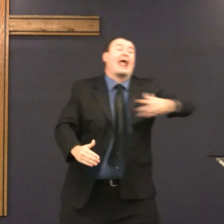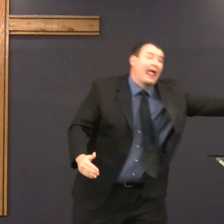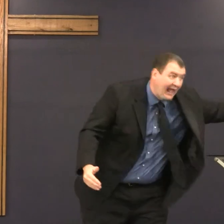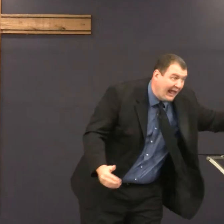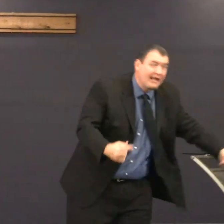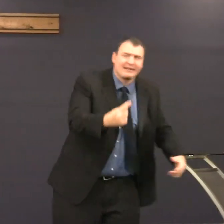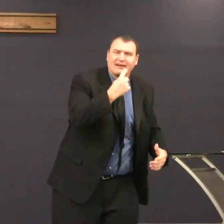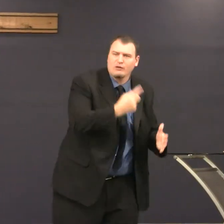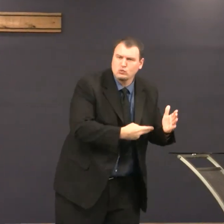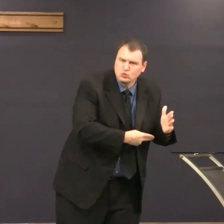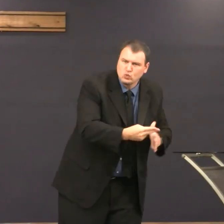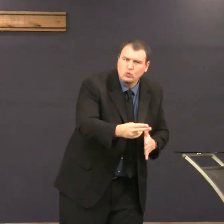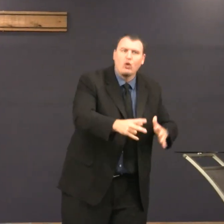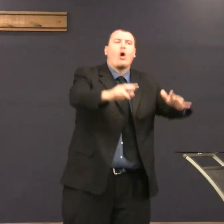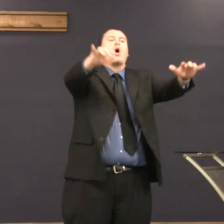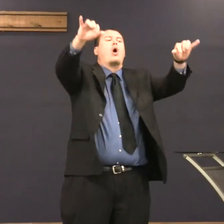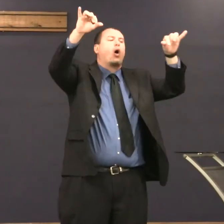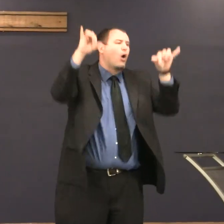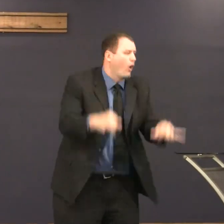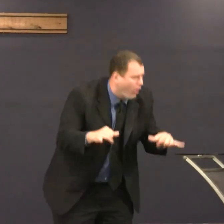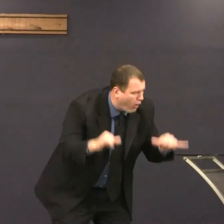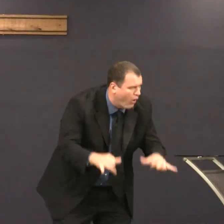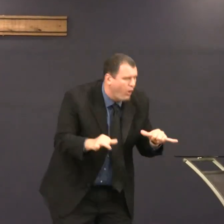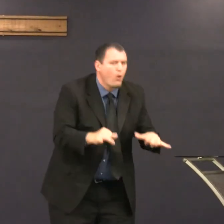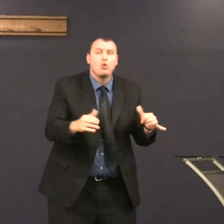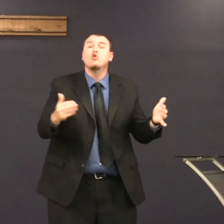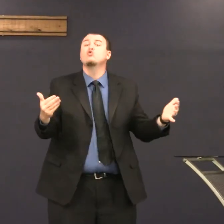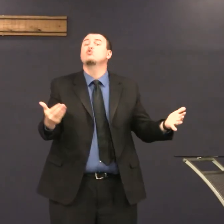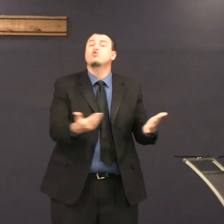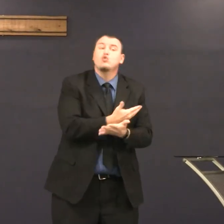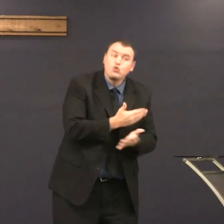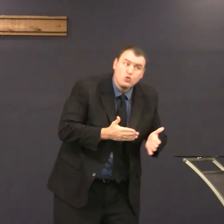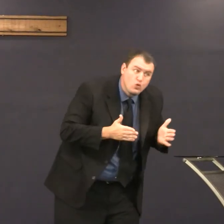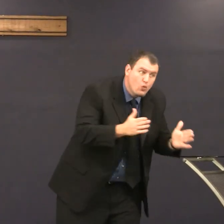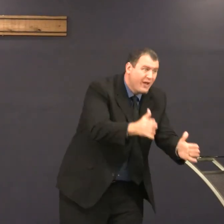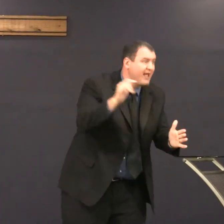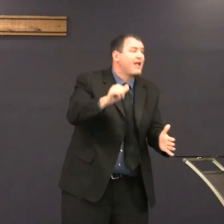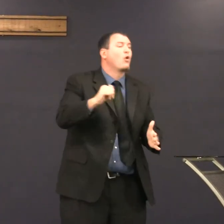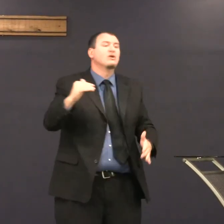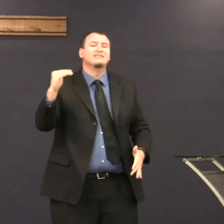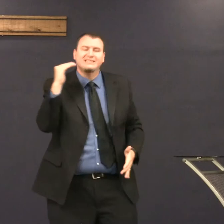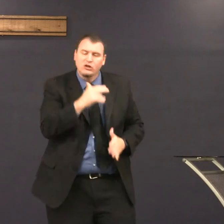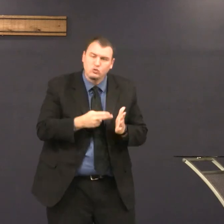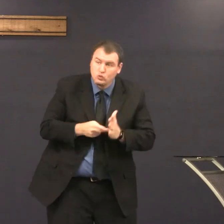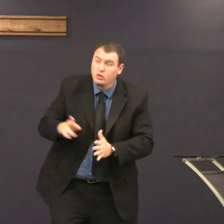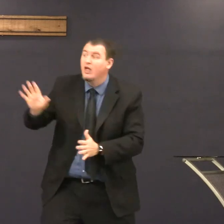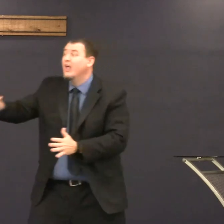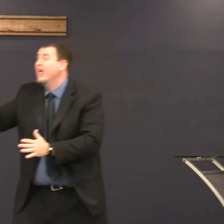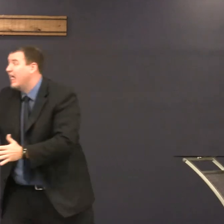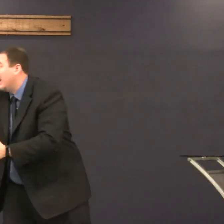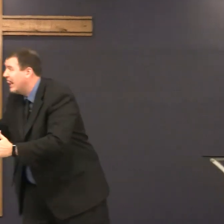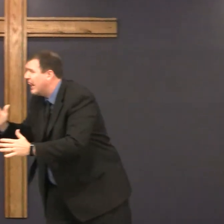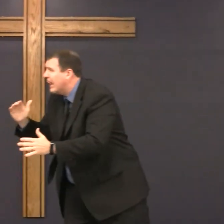I have to stop lying and start telling the truth. Oh, I have to have a new behavior.